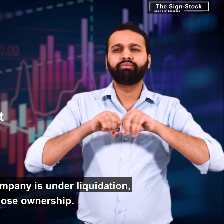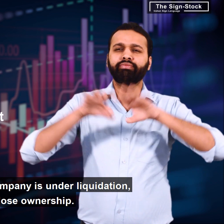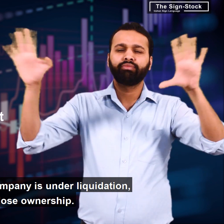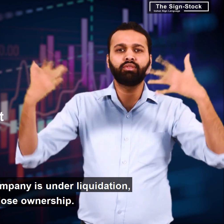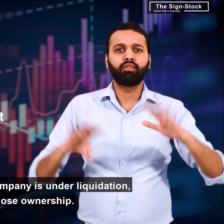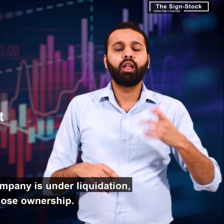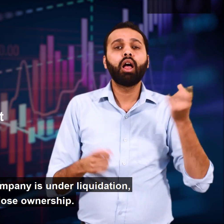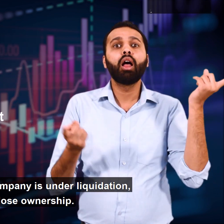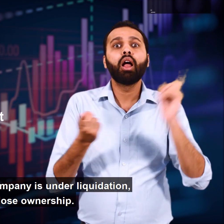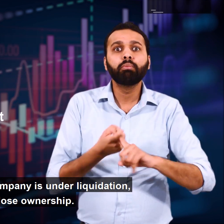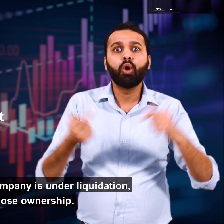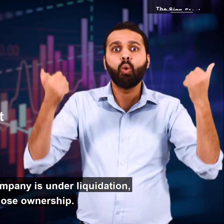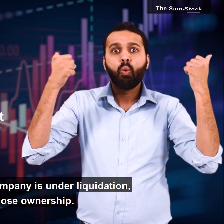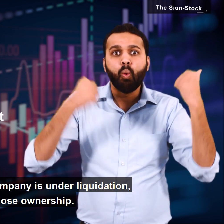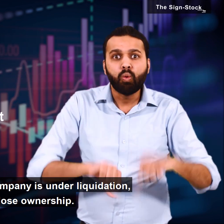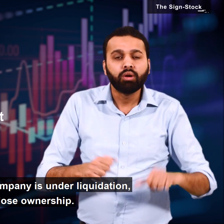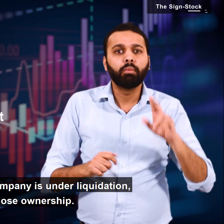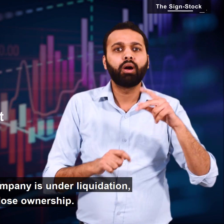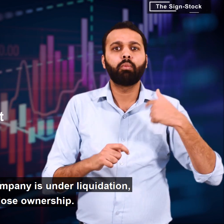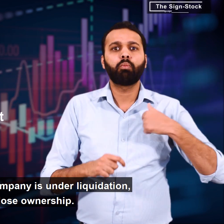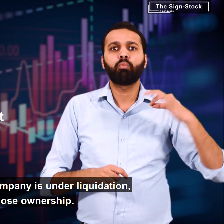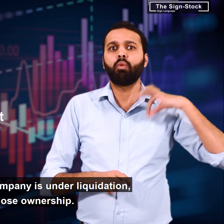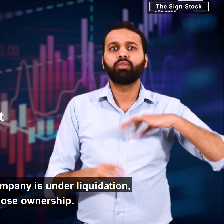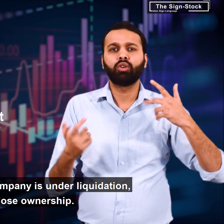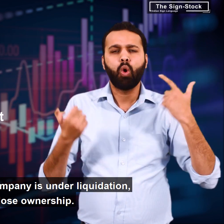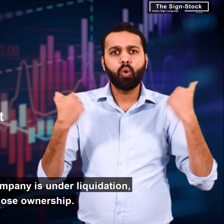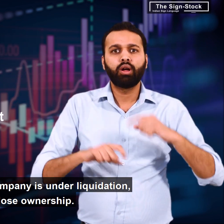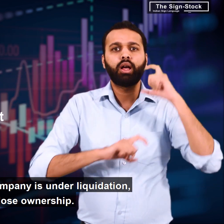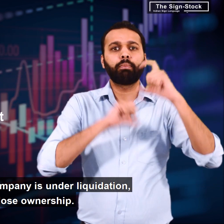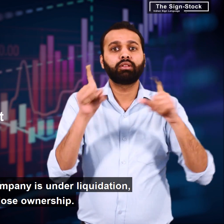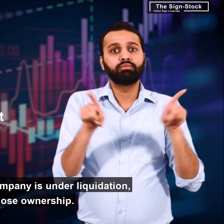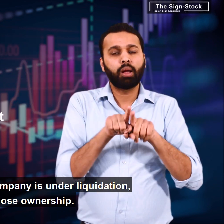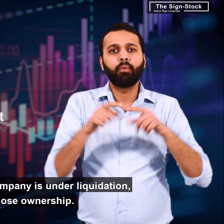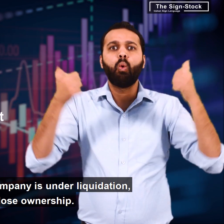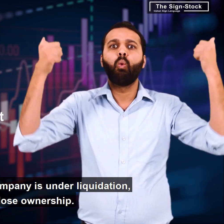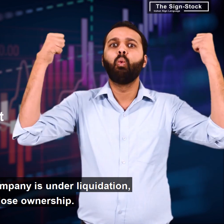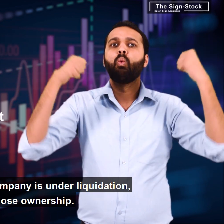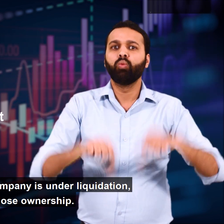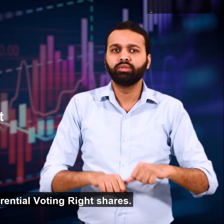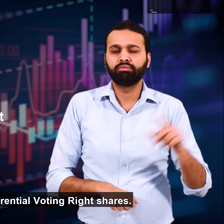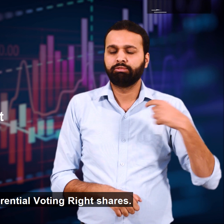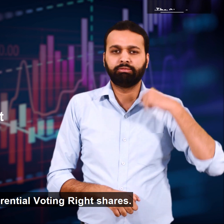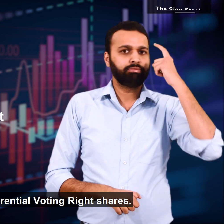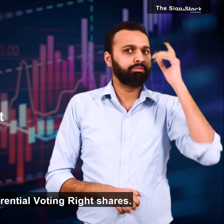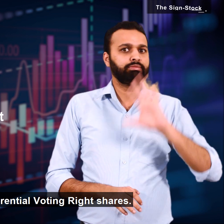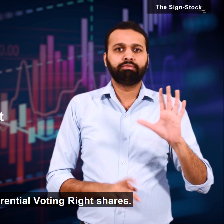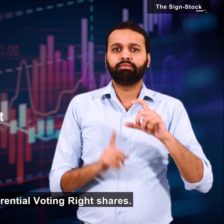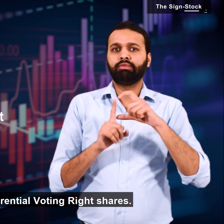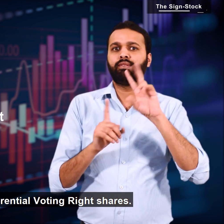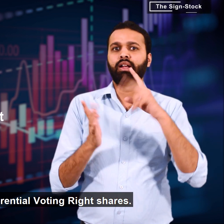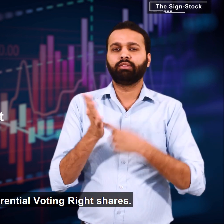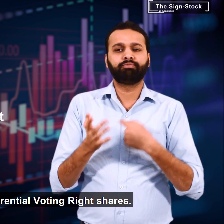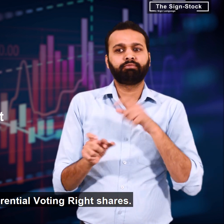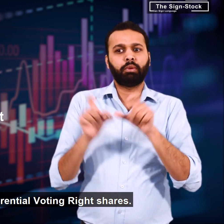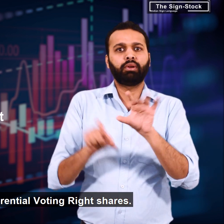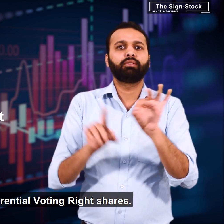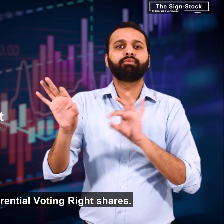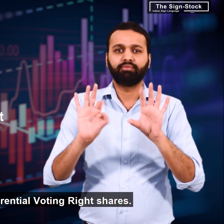Otherwise, when a company is under liquidation, they may lose ownership. Hence, some are differential voting